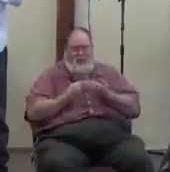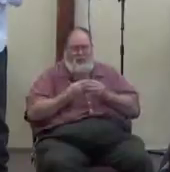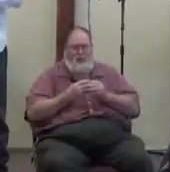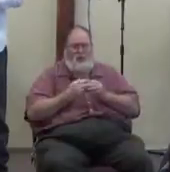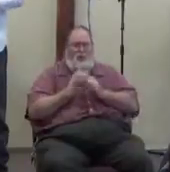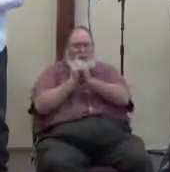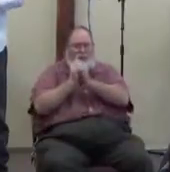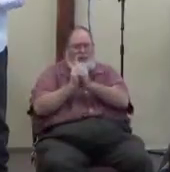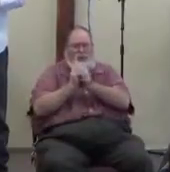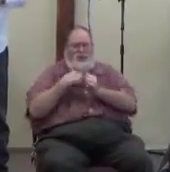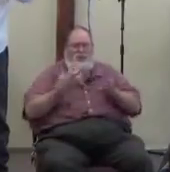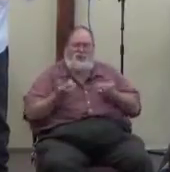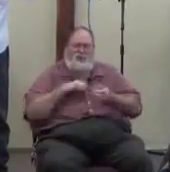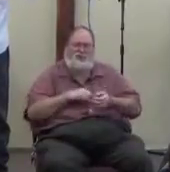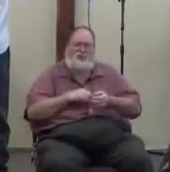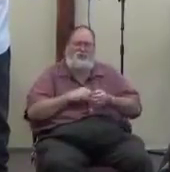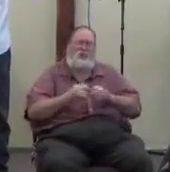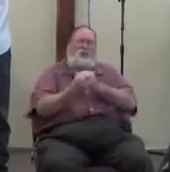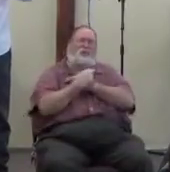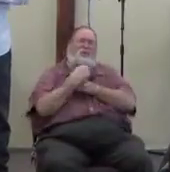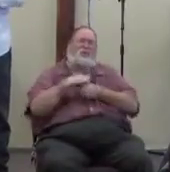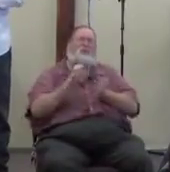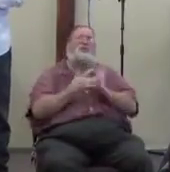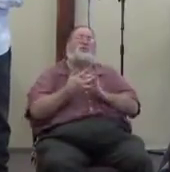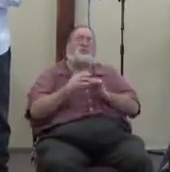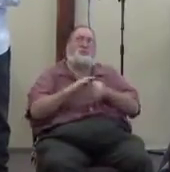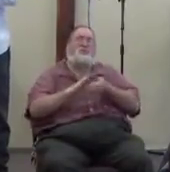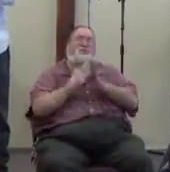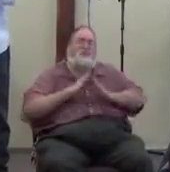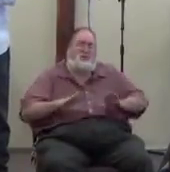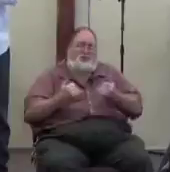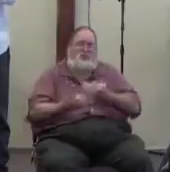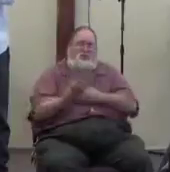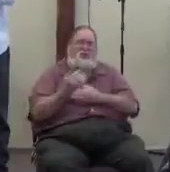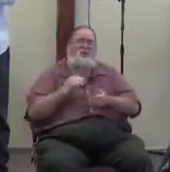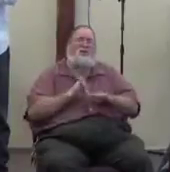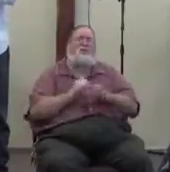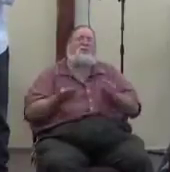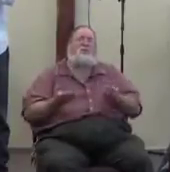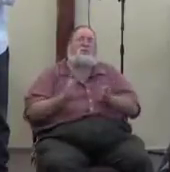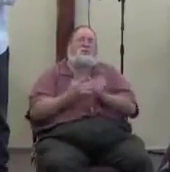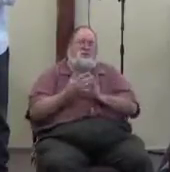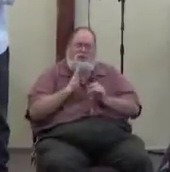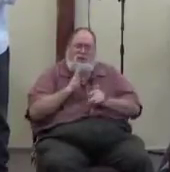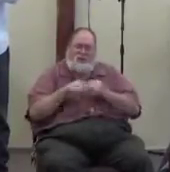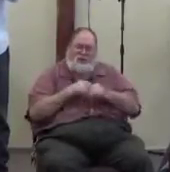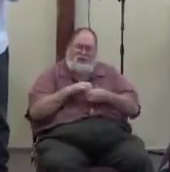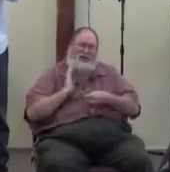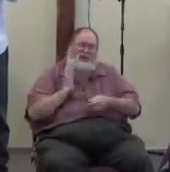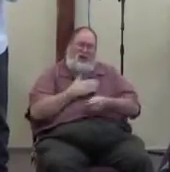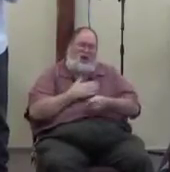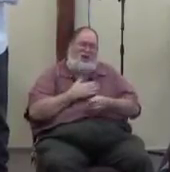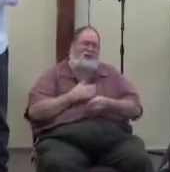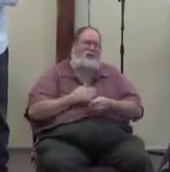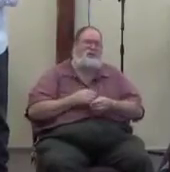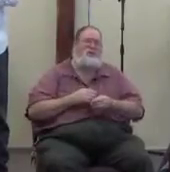peace of Jesus this morning. That's what Jesus is talking to us about here in our scripture where we're at. Peace be